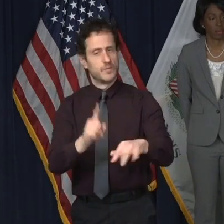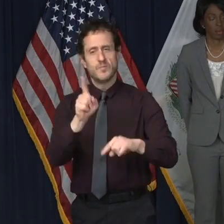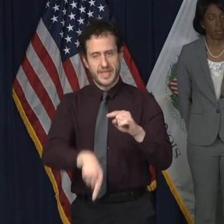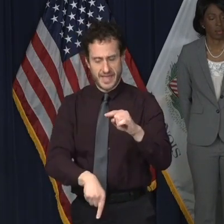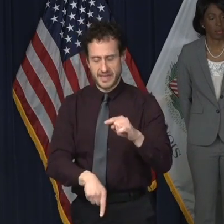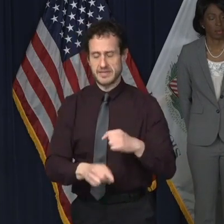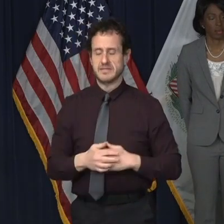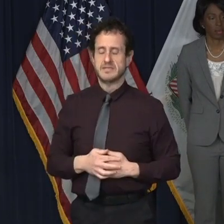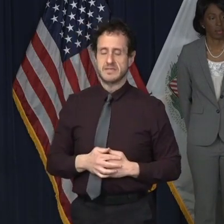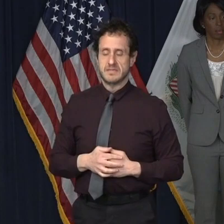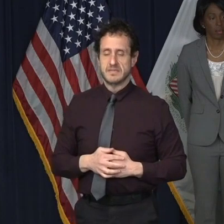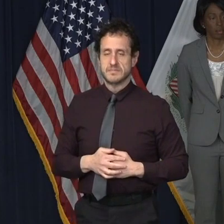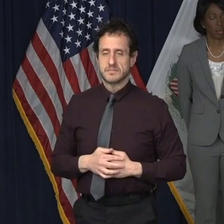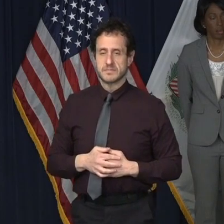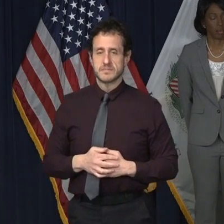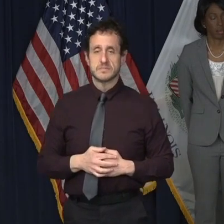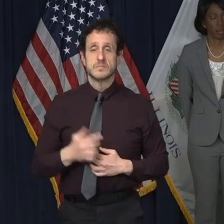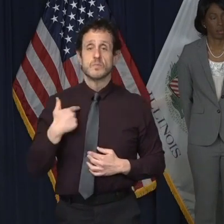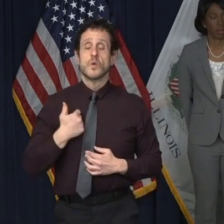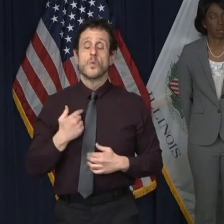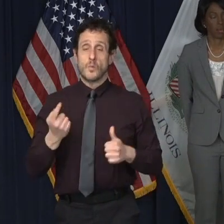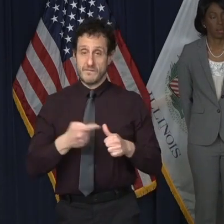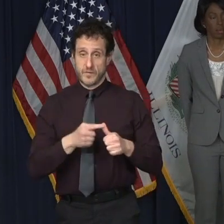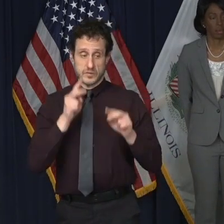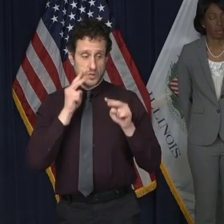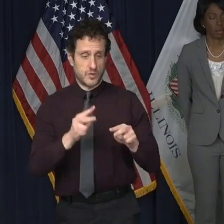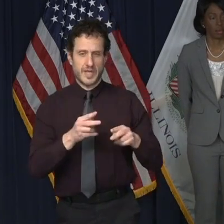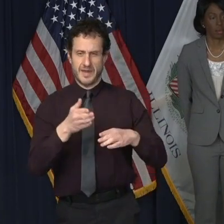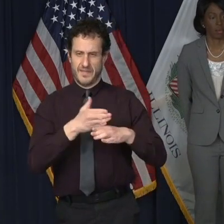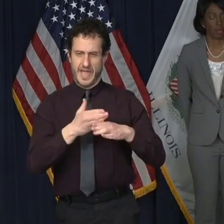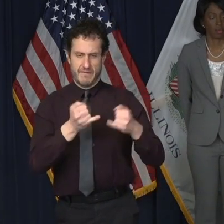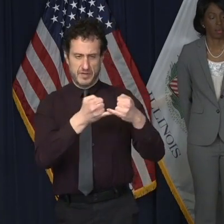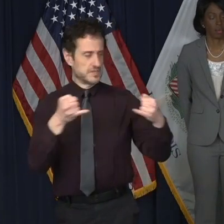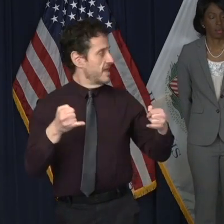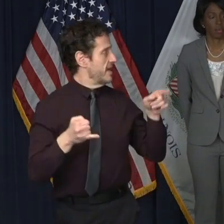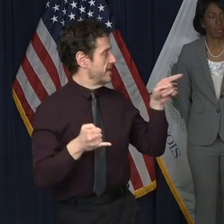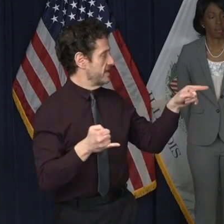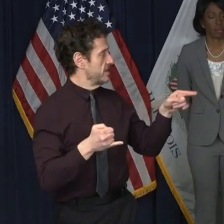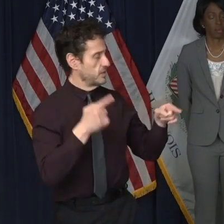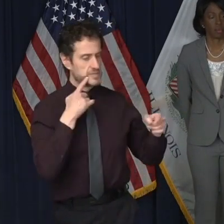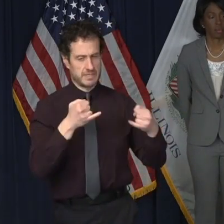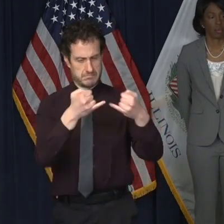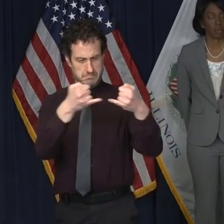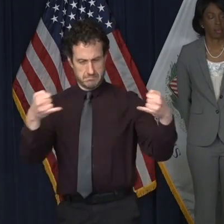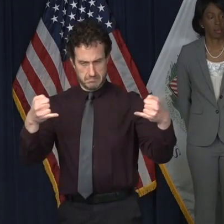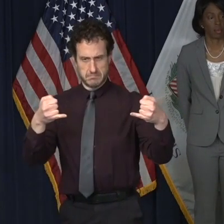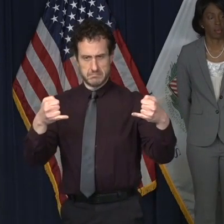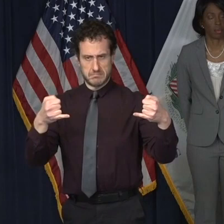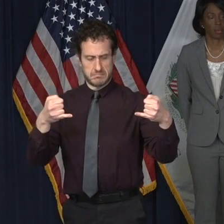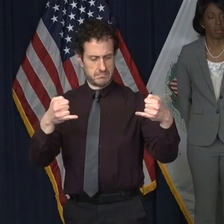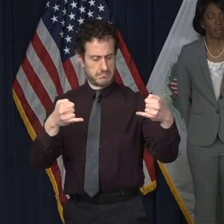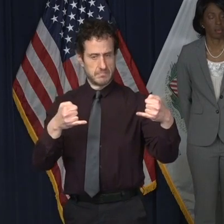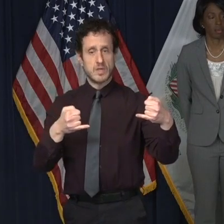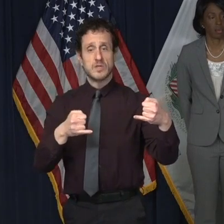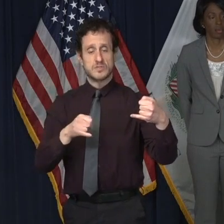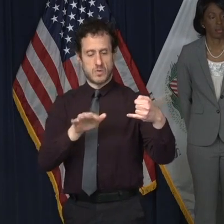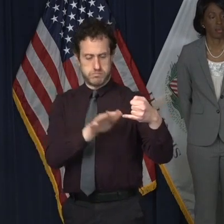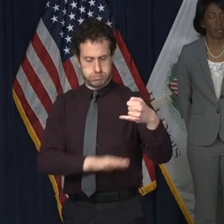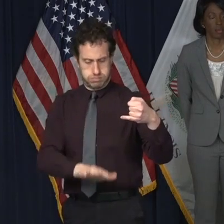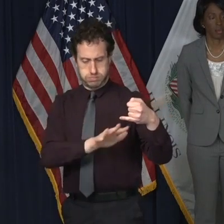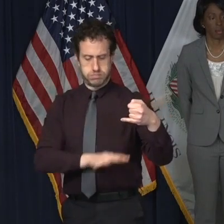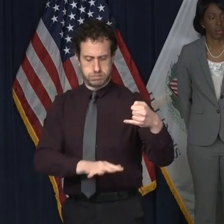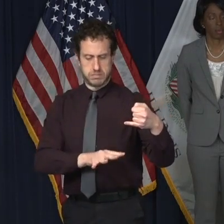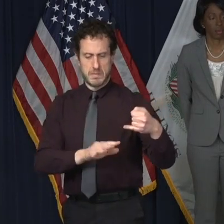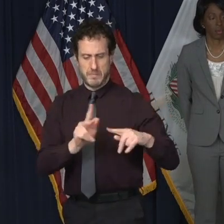to look at the median line as a guide, that nice clear line that cuts through the big shaded section on all